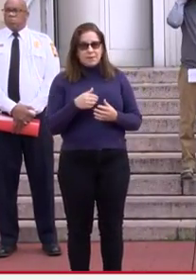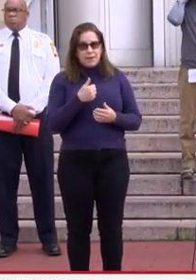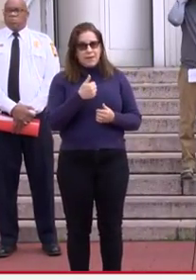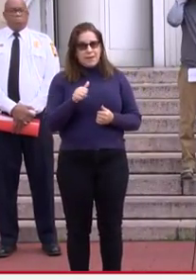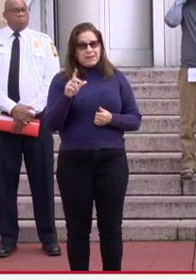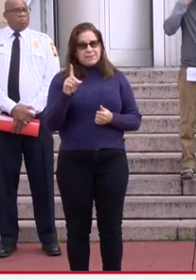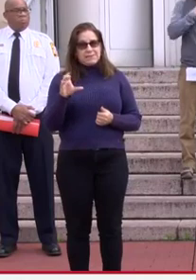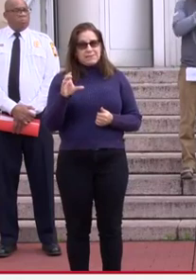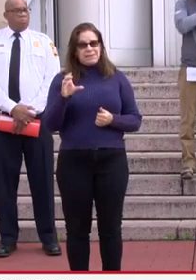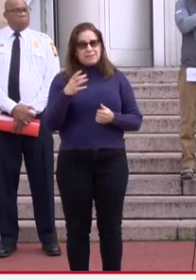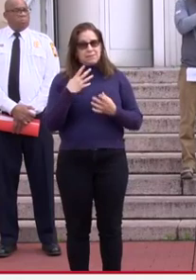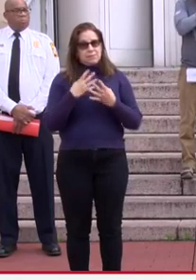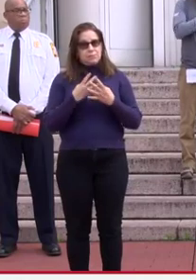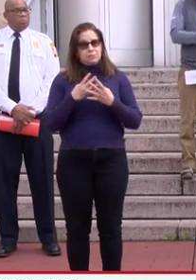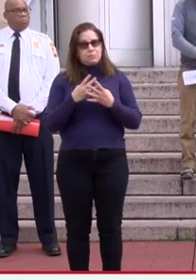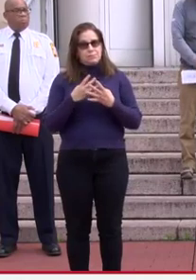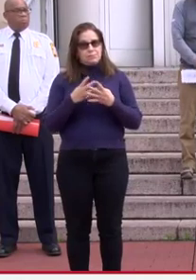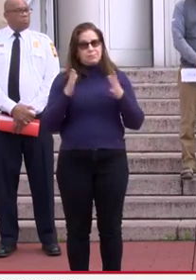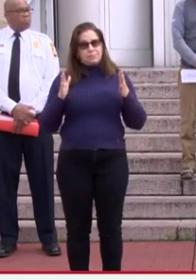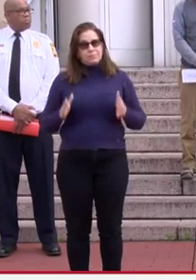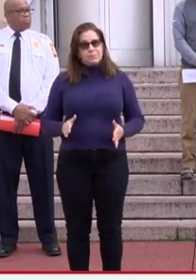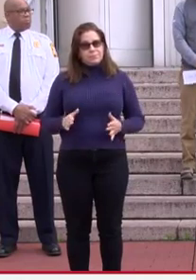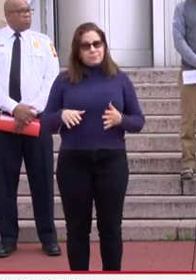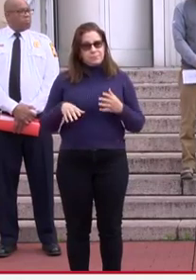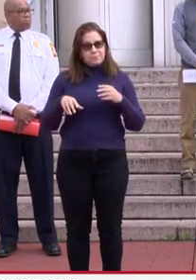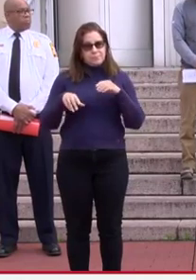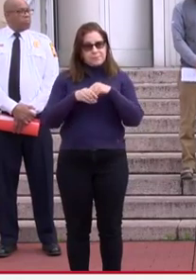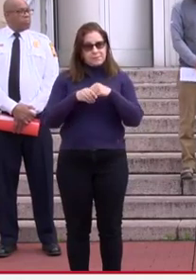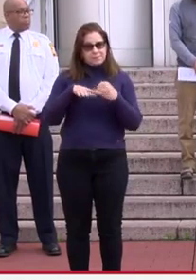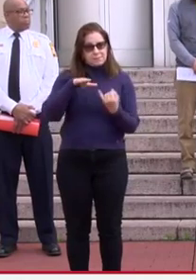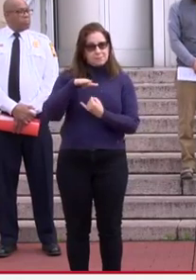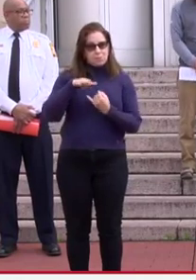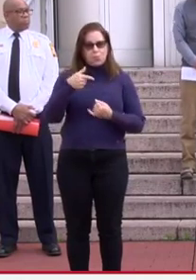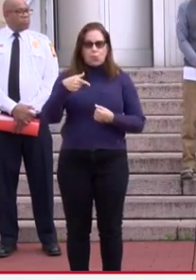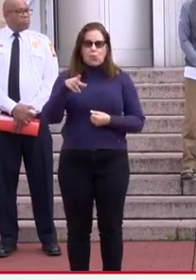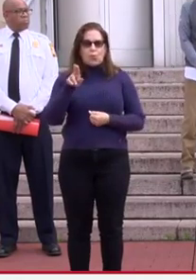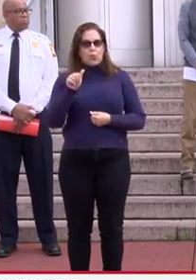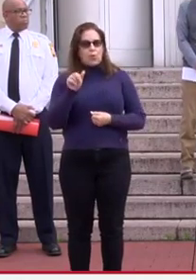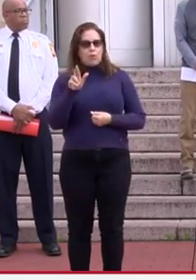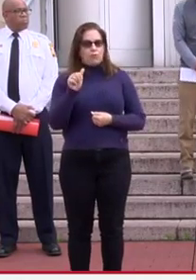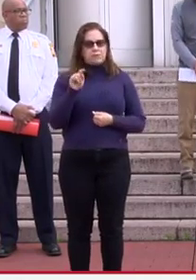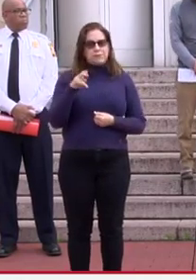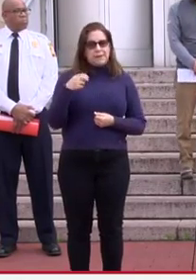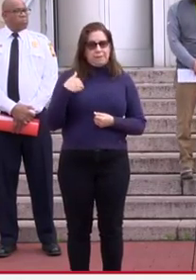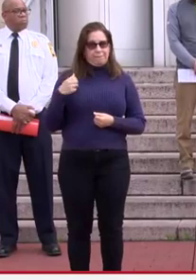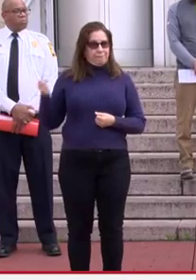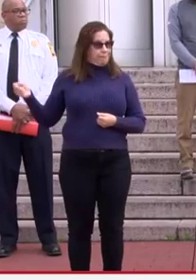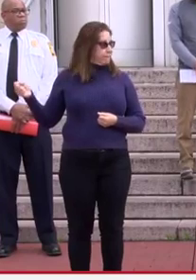Quarantined or tested, and if so, do you know the results of those tests? Let me ask Kevin to speak about DCT Operations.